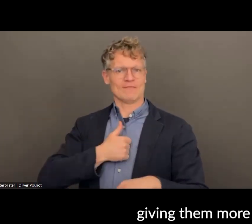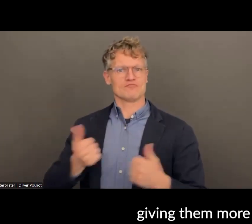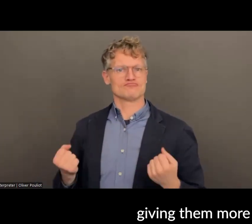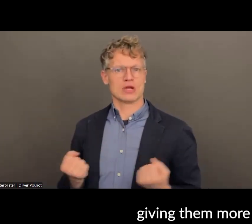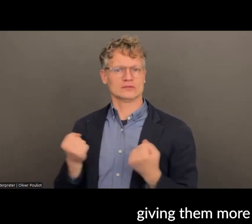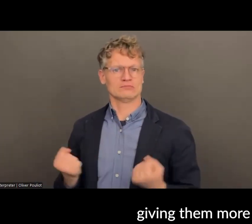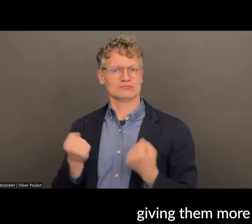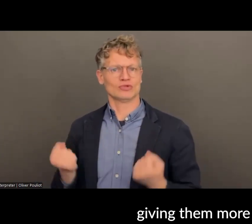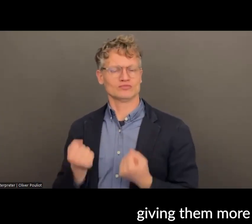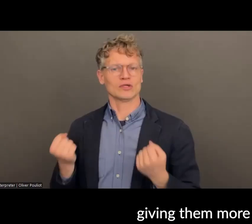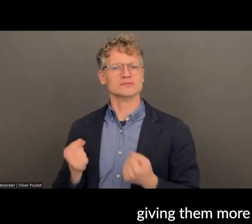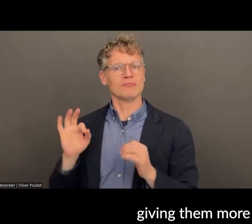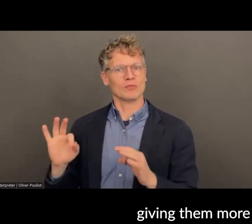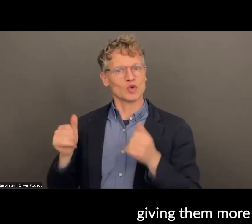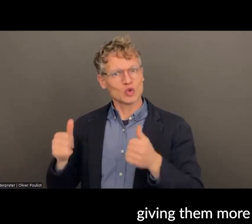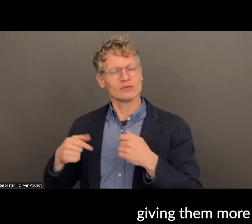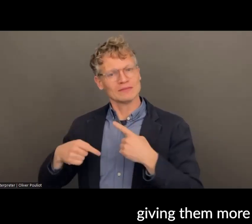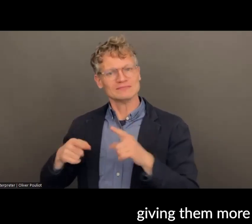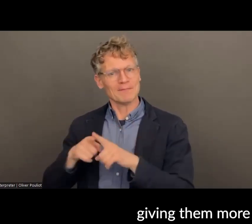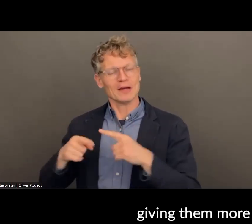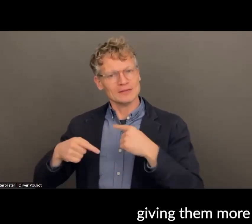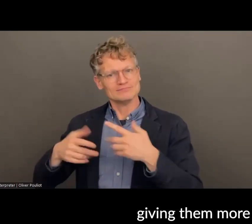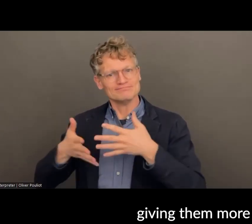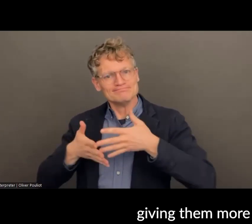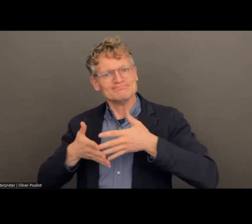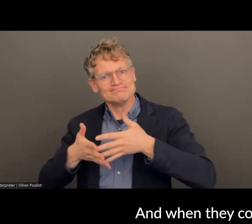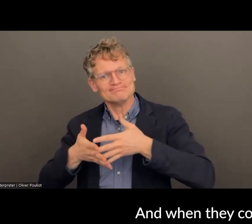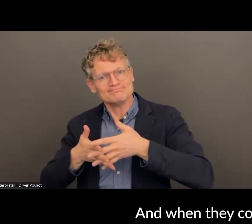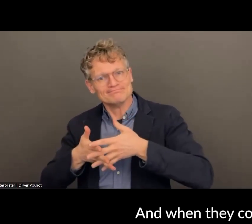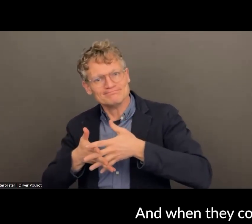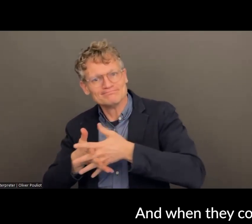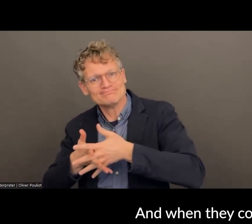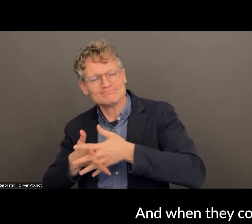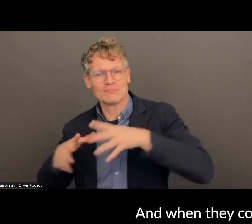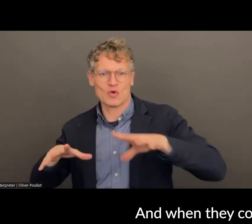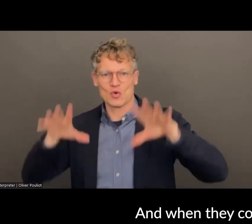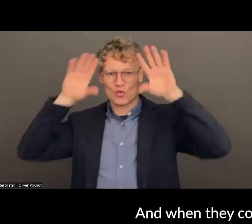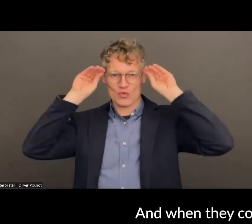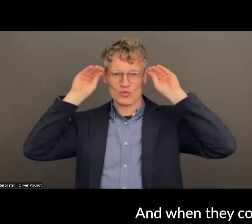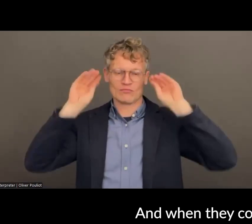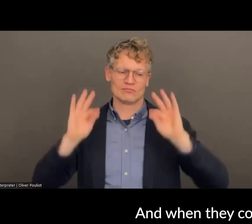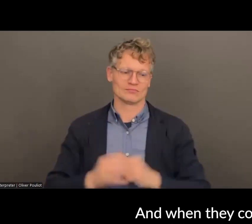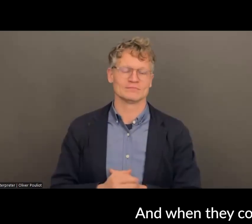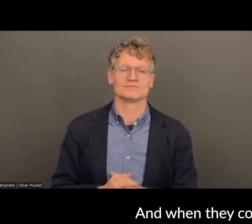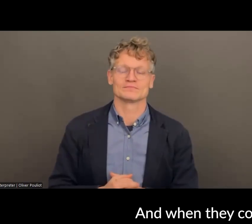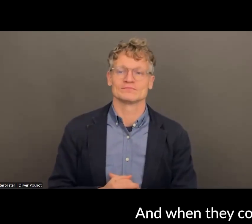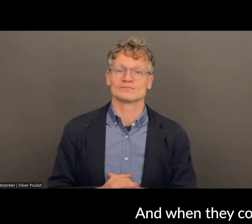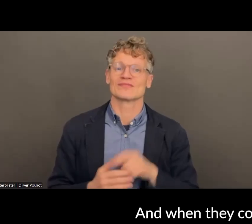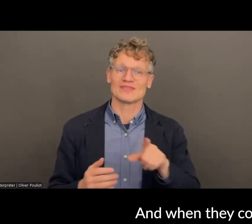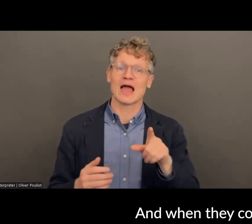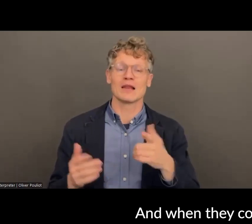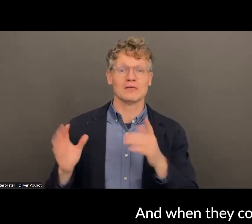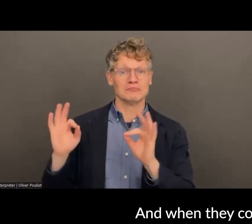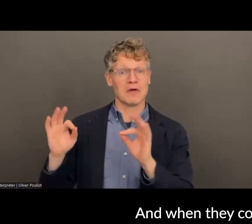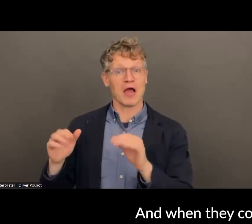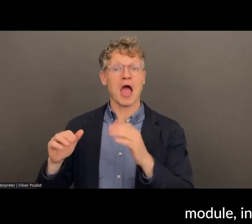giving them more time to go and put into practice. And when they come back for the second module or the third module or the next